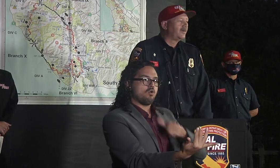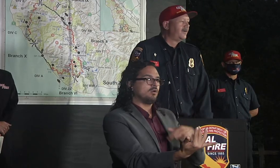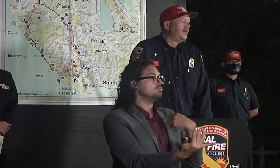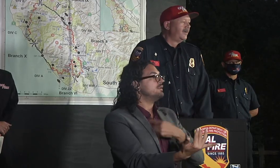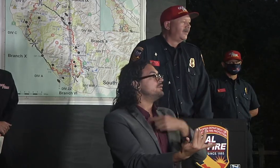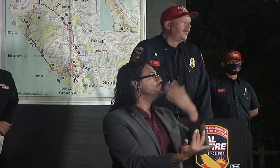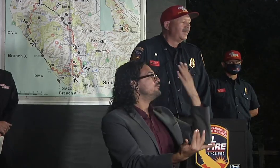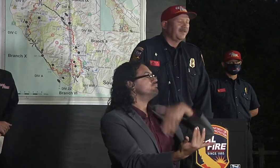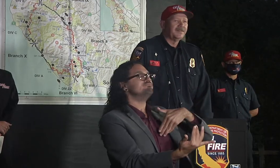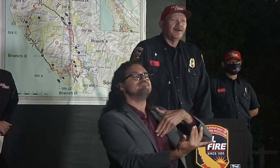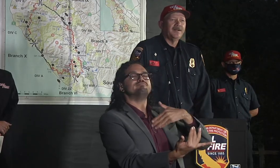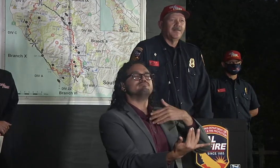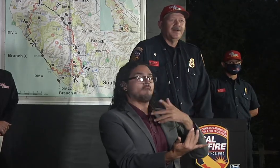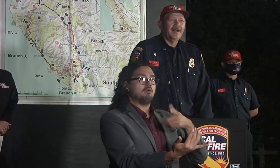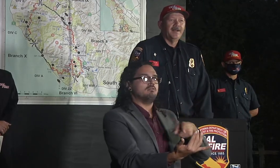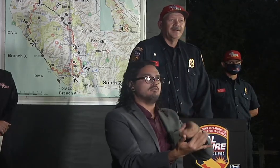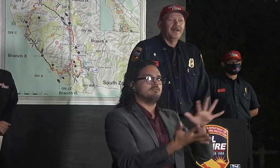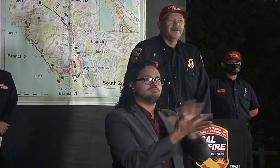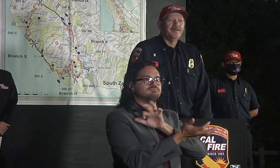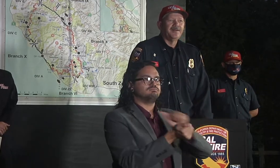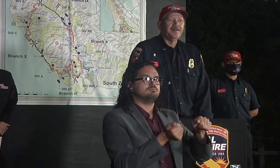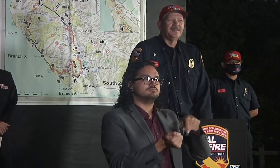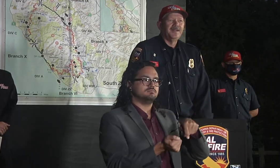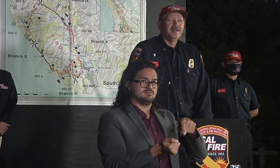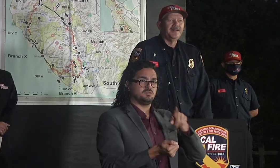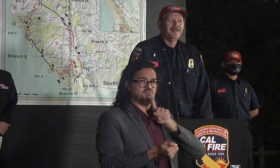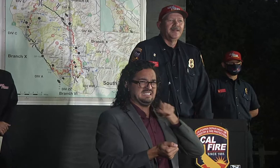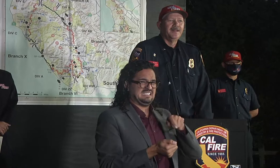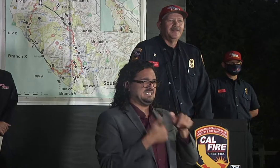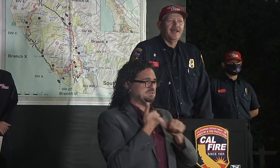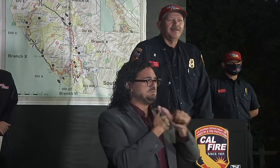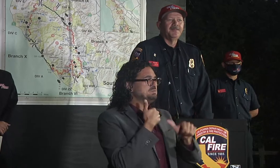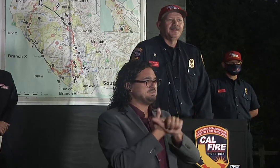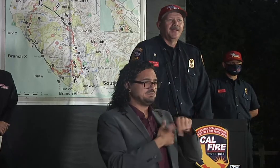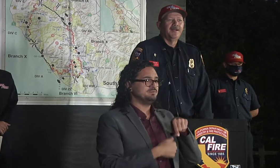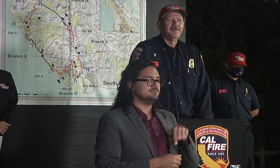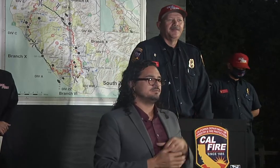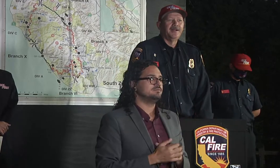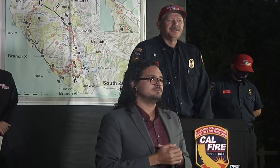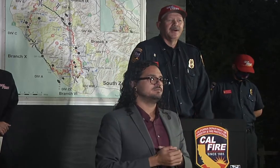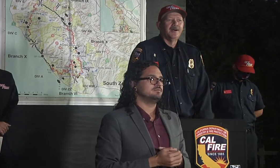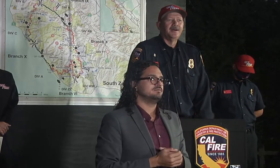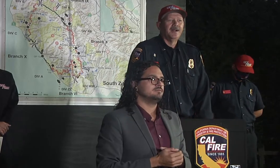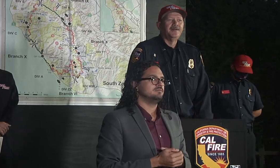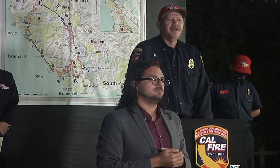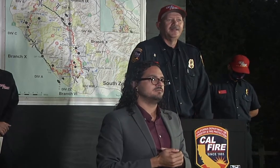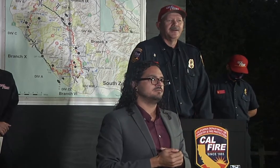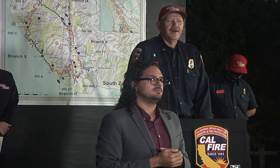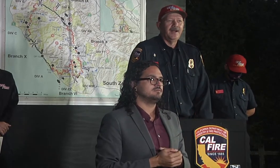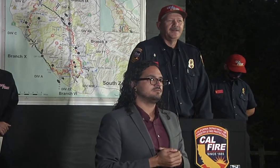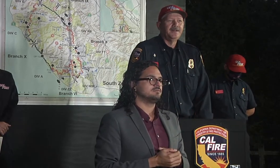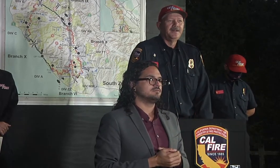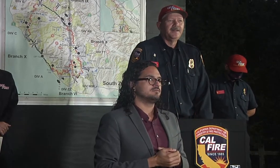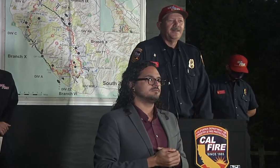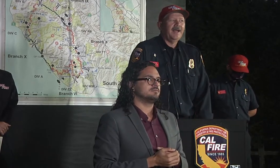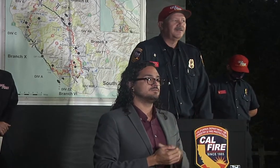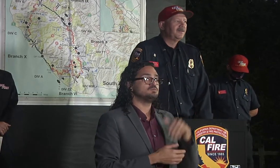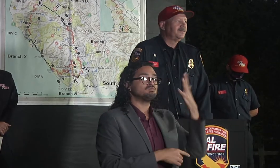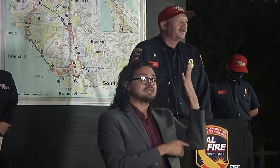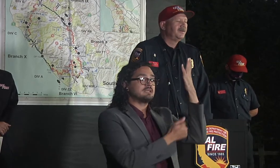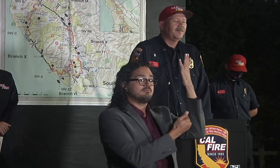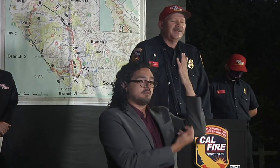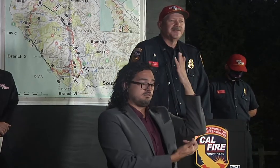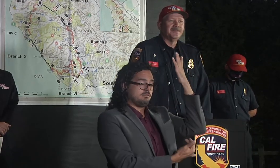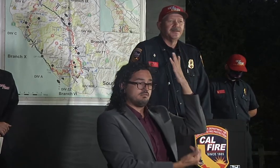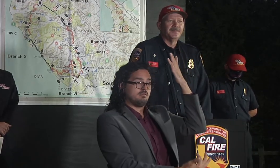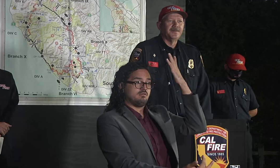So when they start coming down and we start seeing the depth of char underneath the ground, that